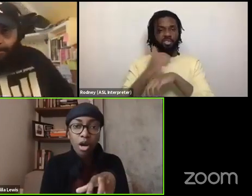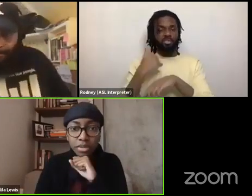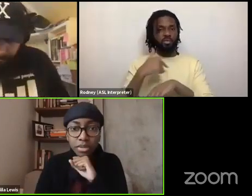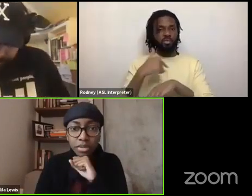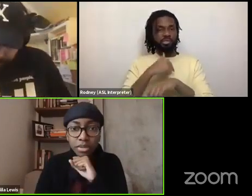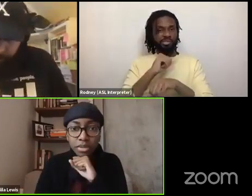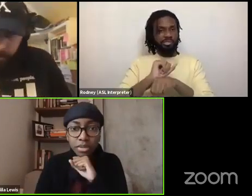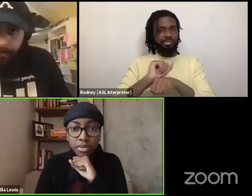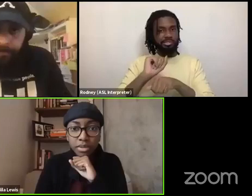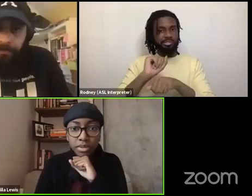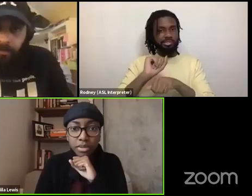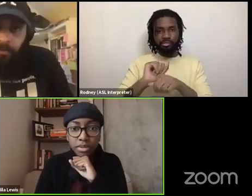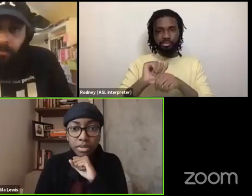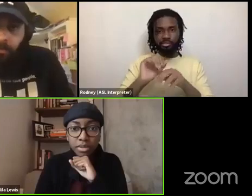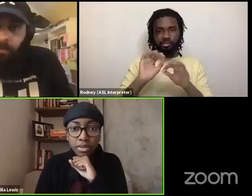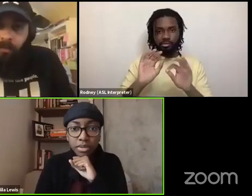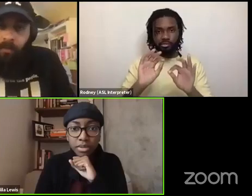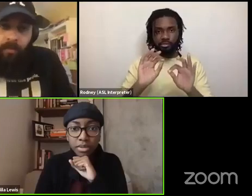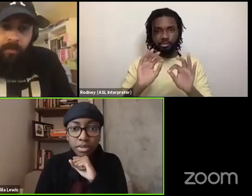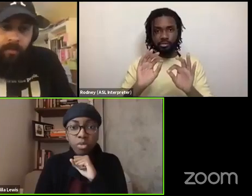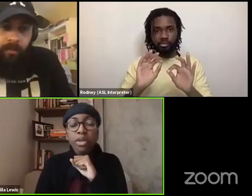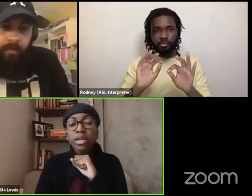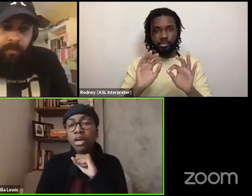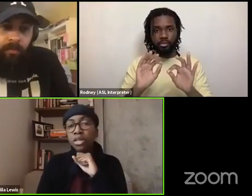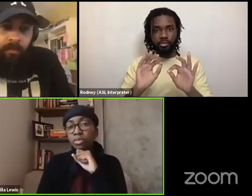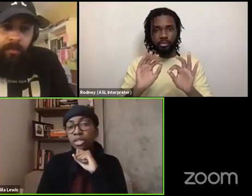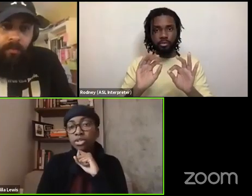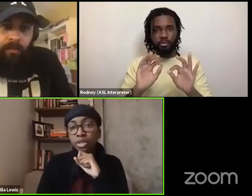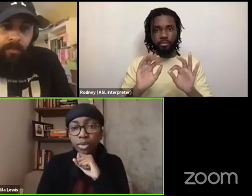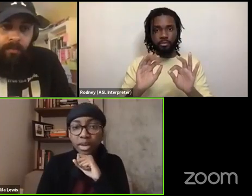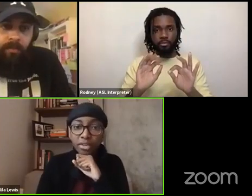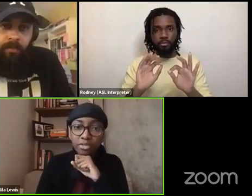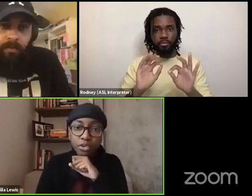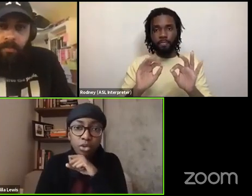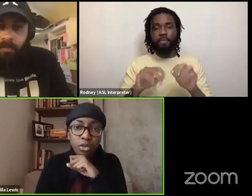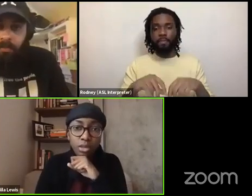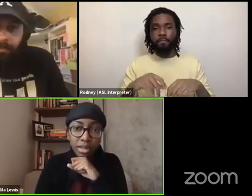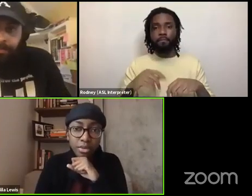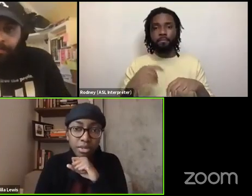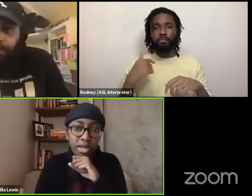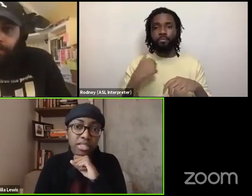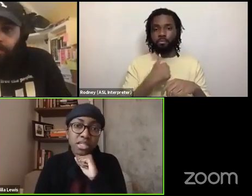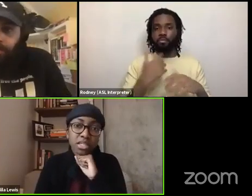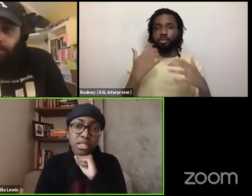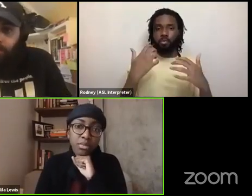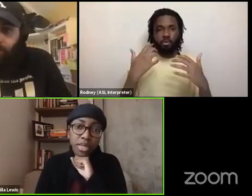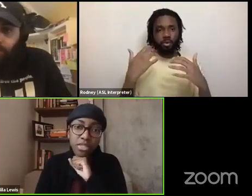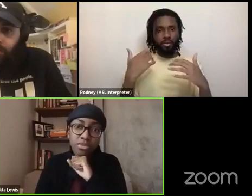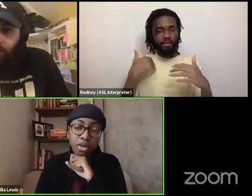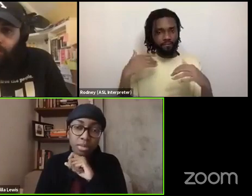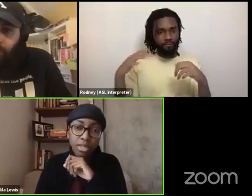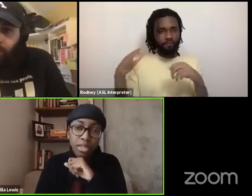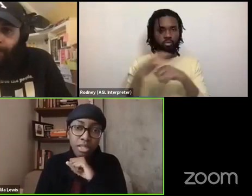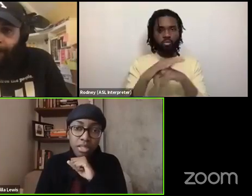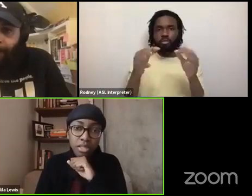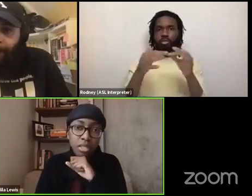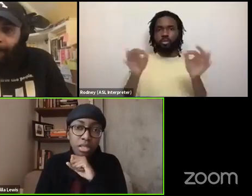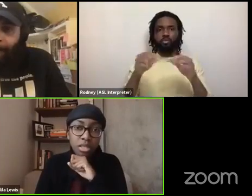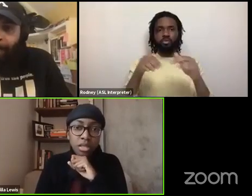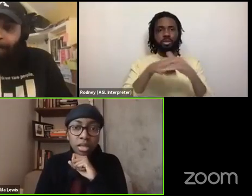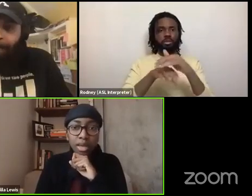looks like my interpreters. We're working hard to make sure that we have full language access to the best of our